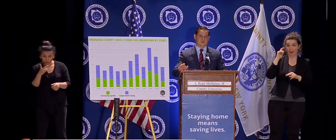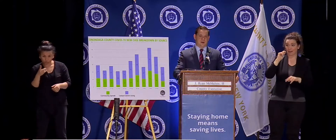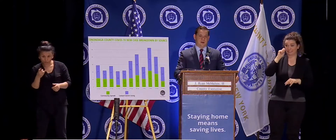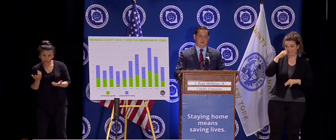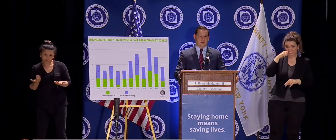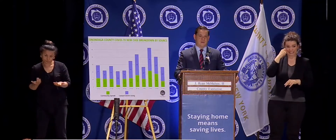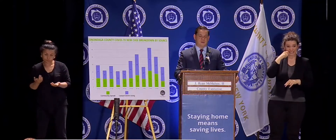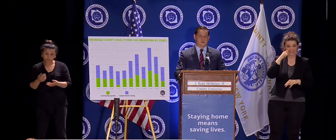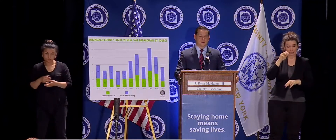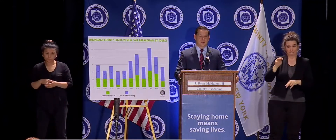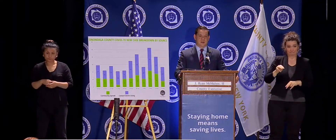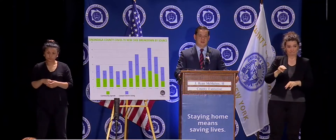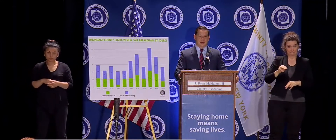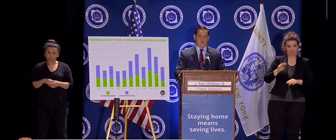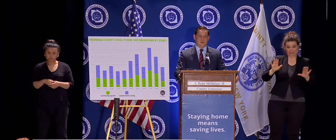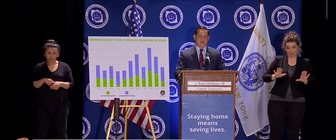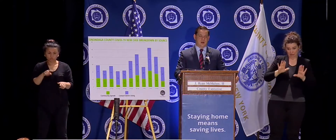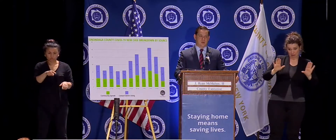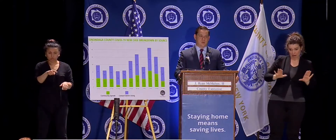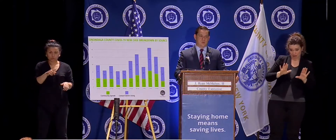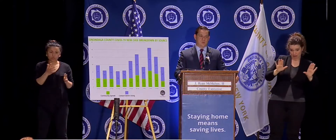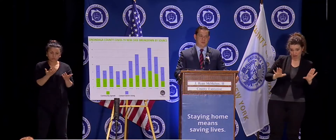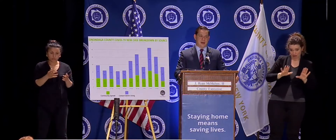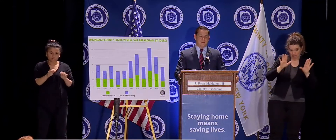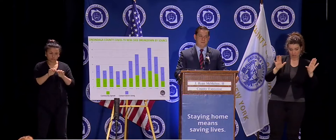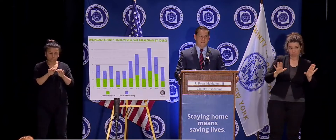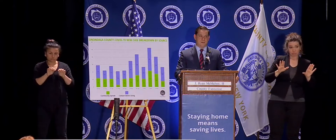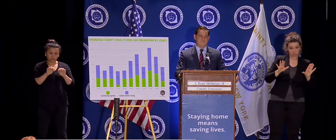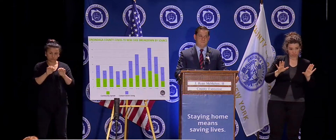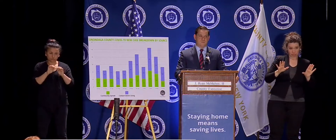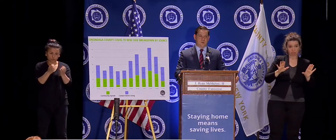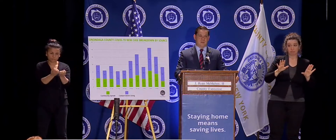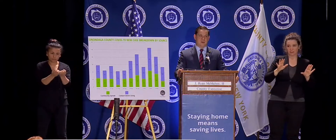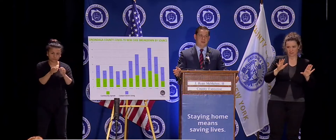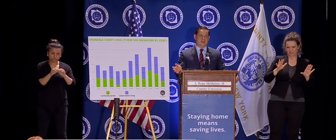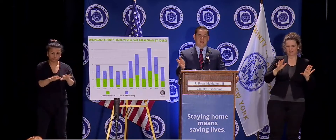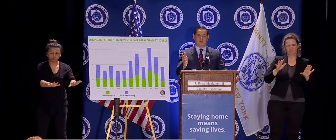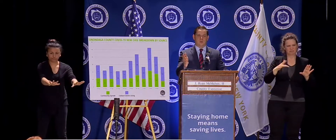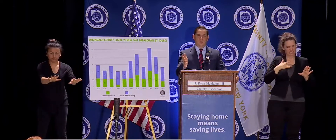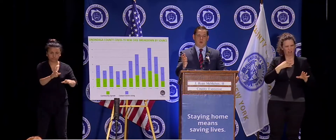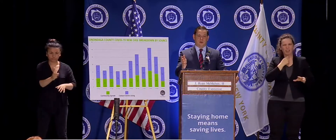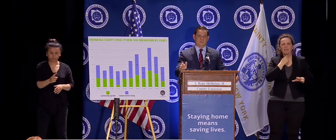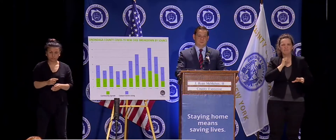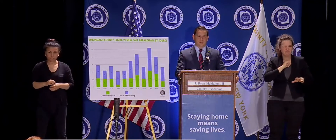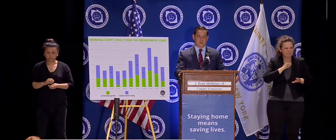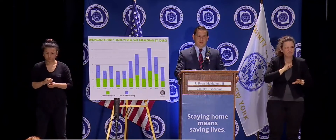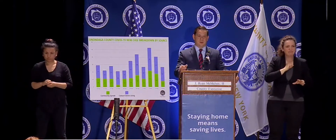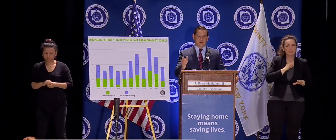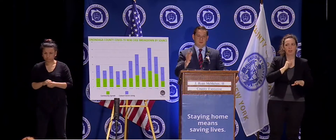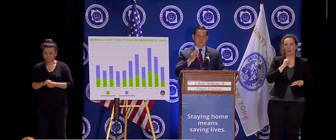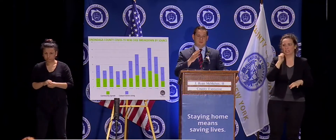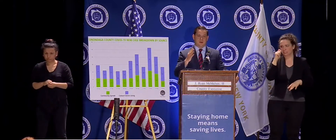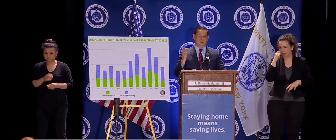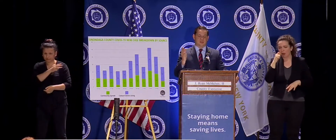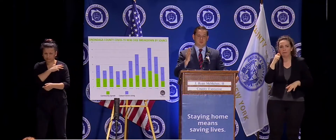proactive efforts, that will tell you that by being together more, the infection spread